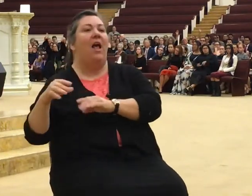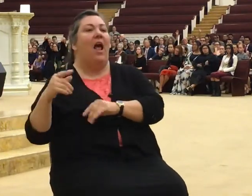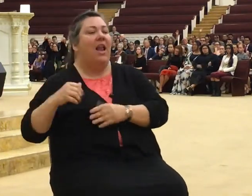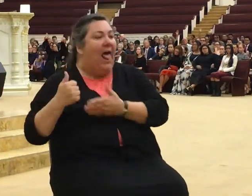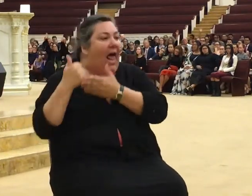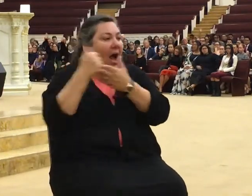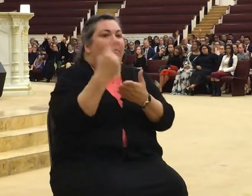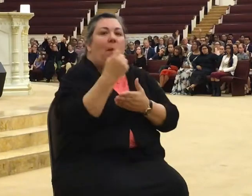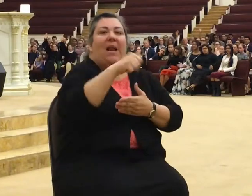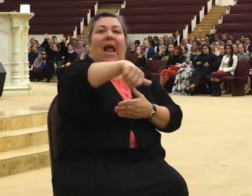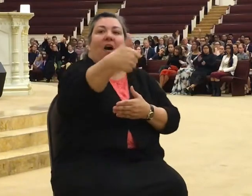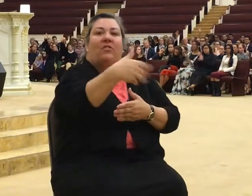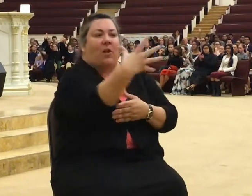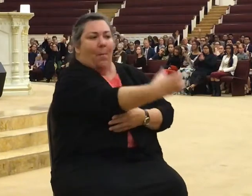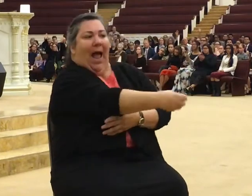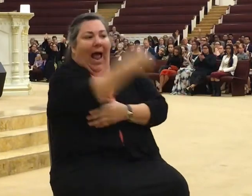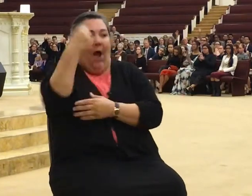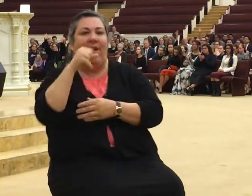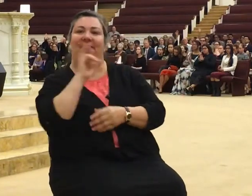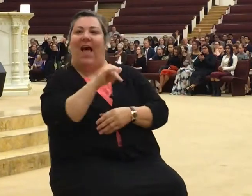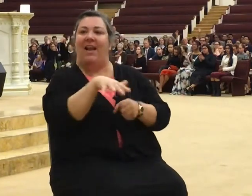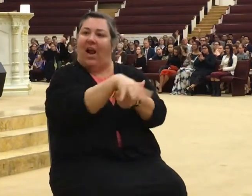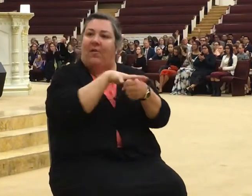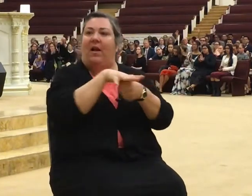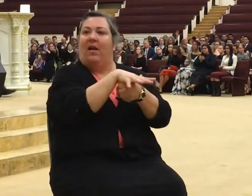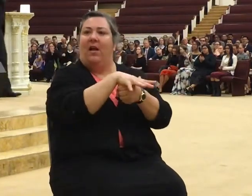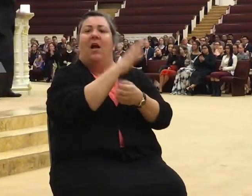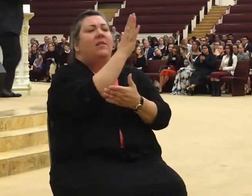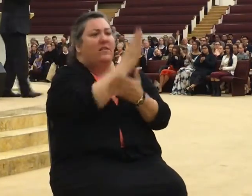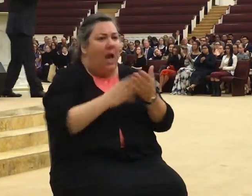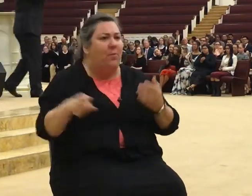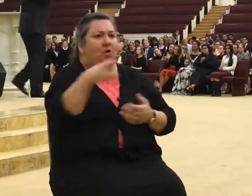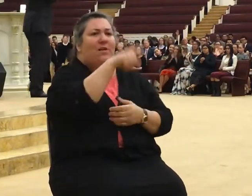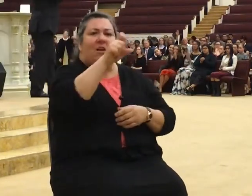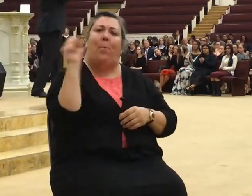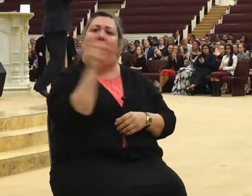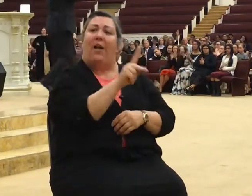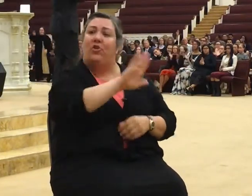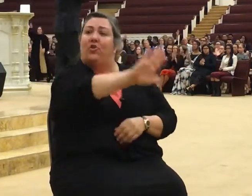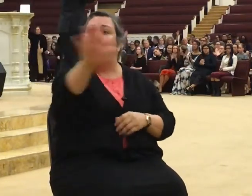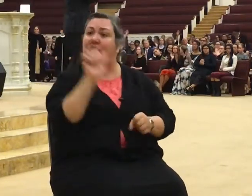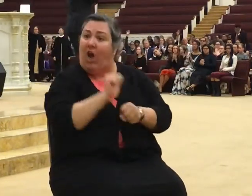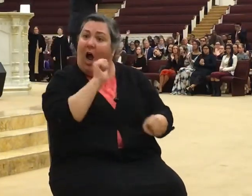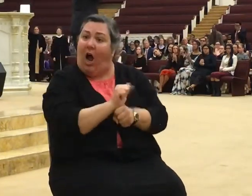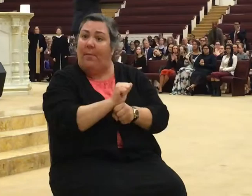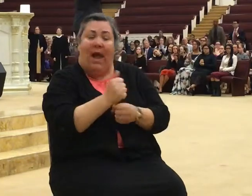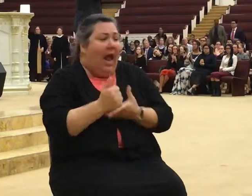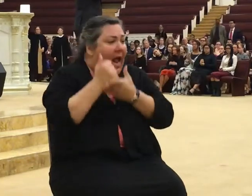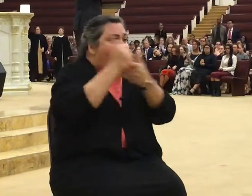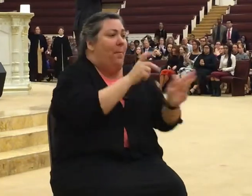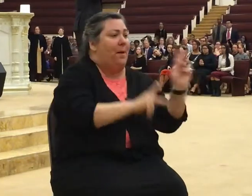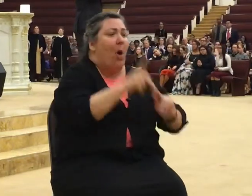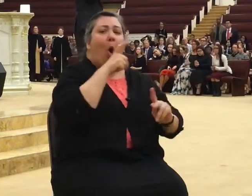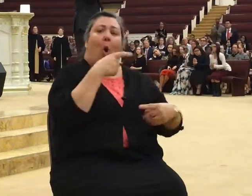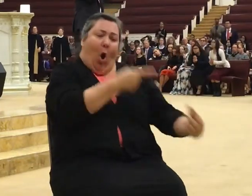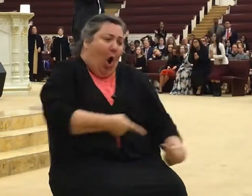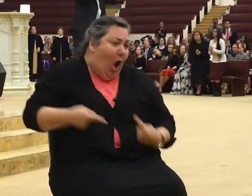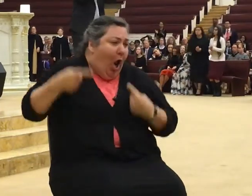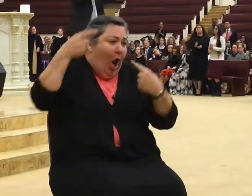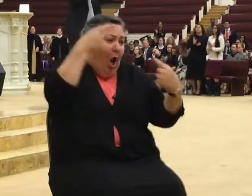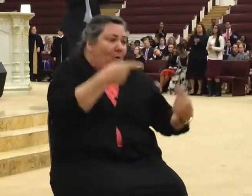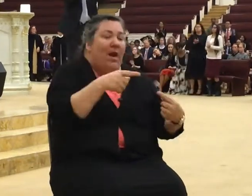help somebody else out of that neighborhood. Some of you need to go back to your job and help some of the people that are struggling with the